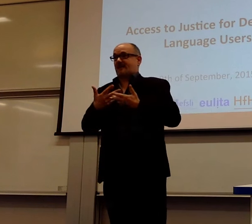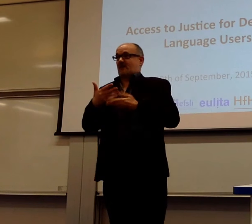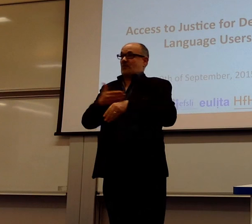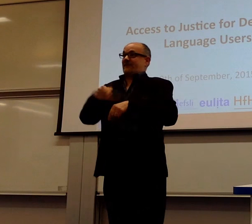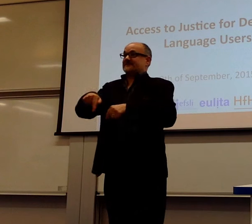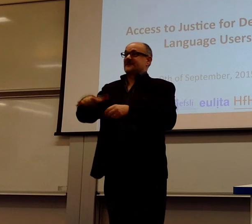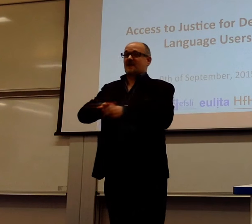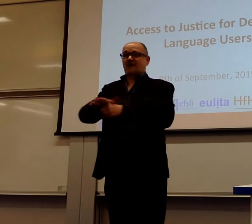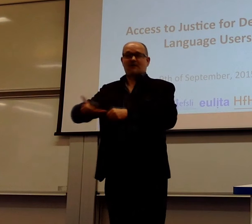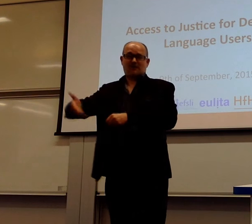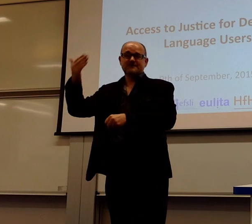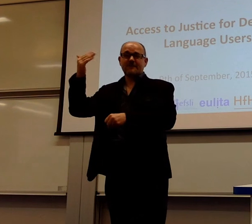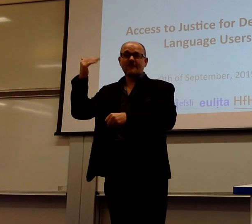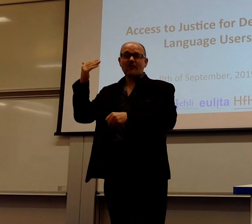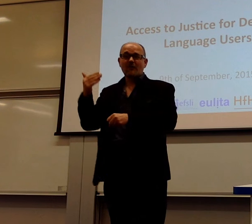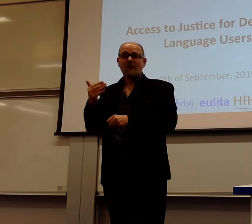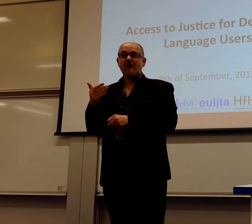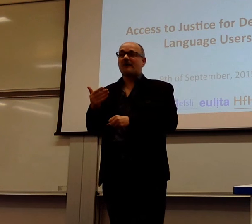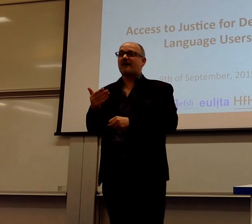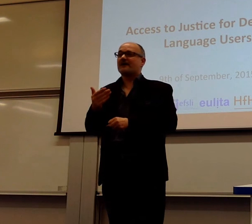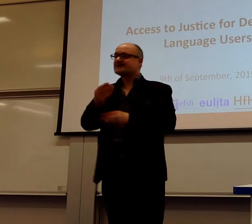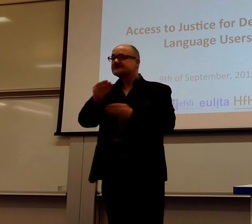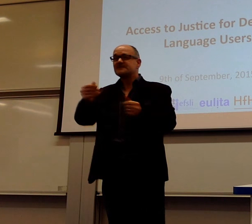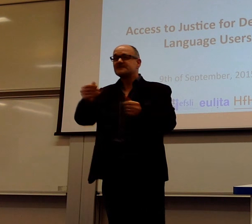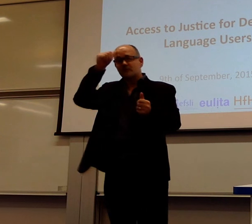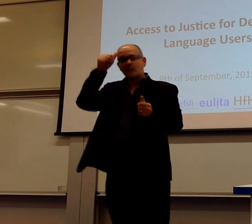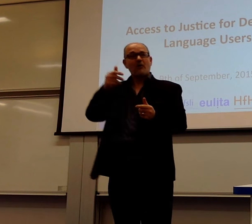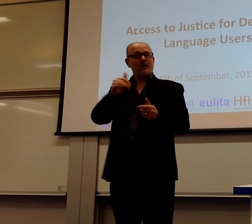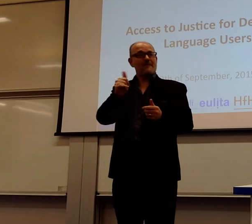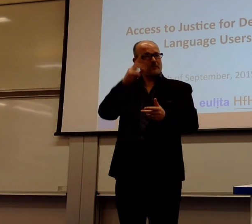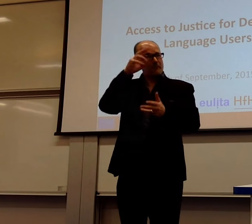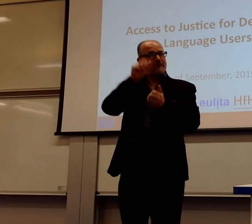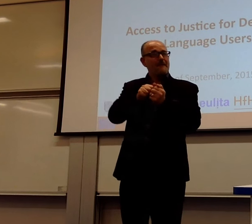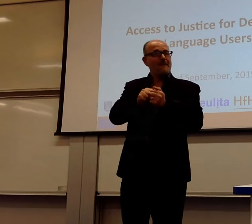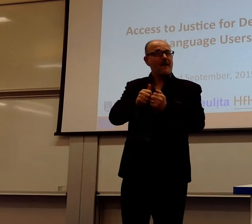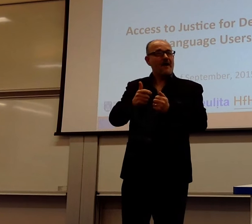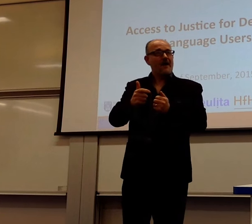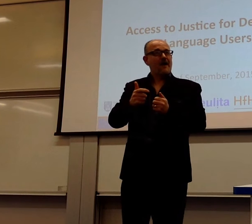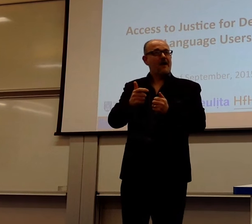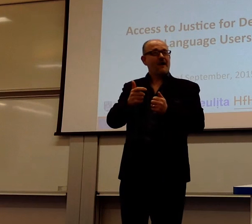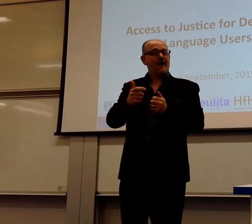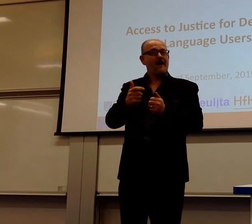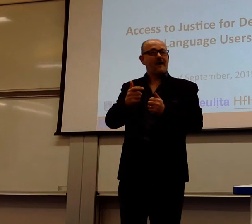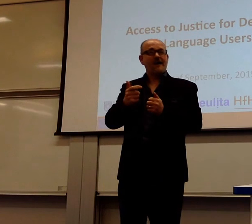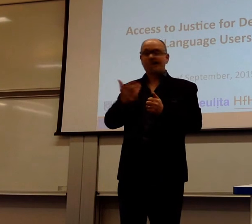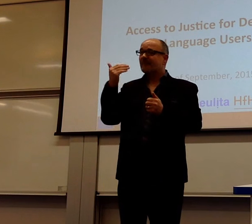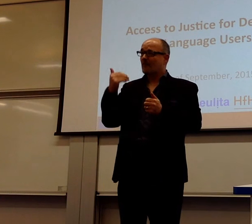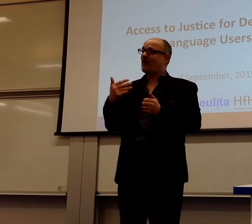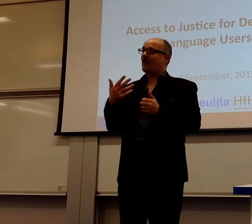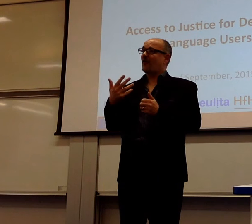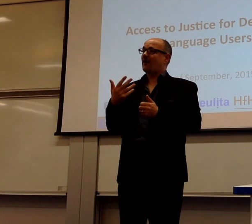Now, the reason that they asked me to do this is I started working in this area some years ago. I don't know if any of you here